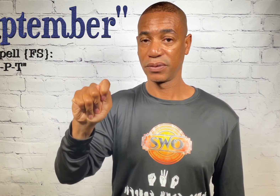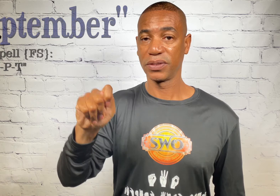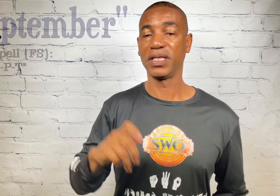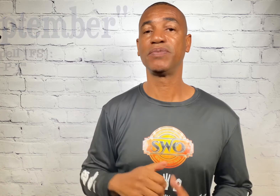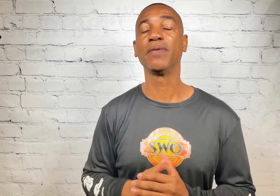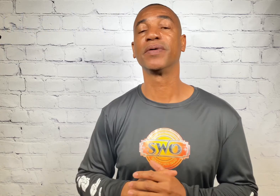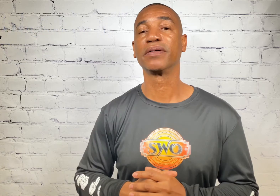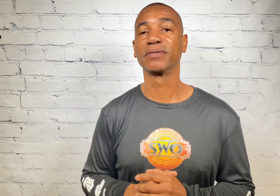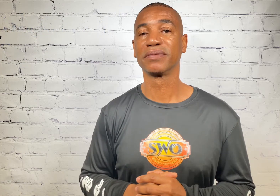September.